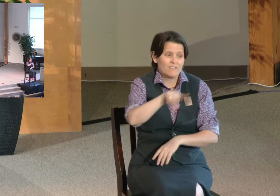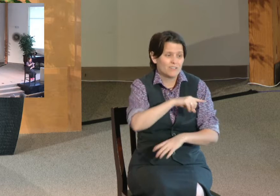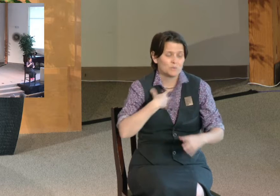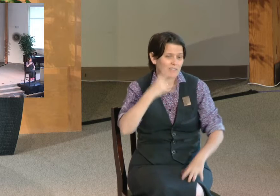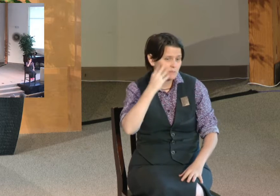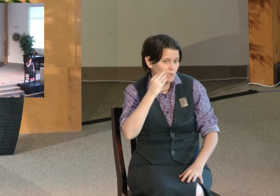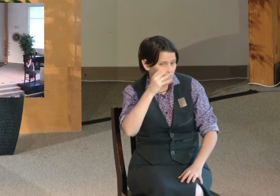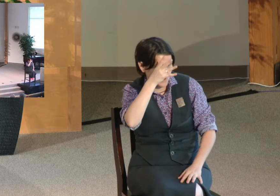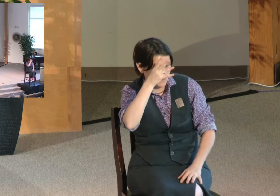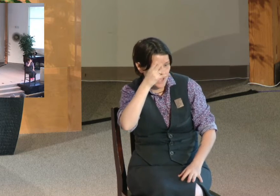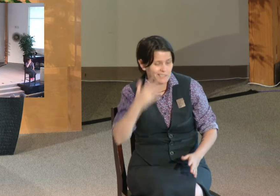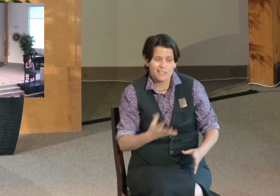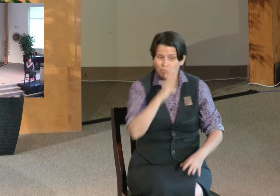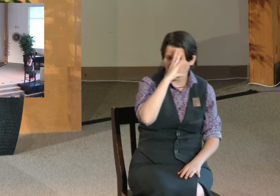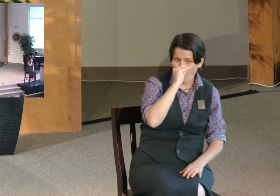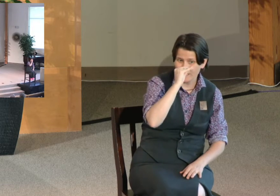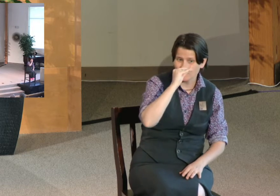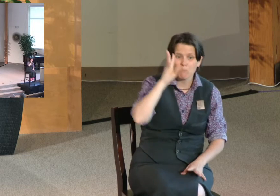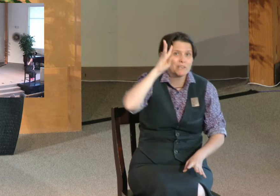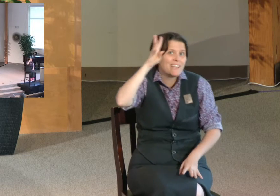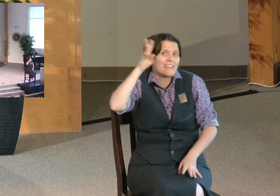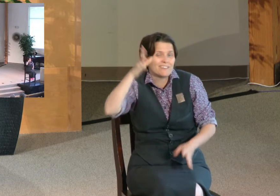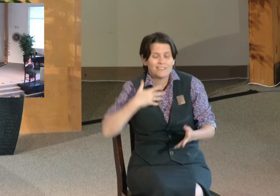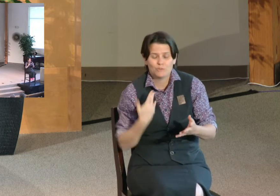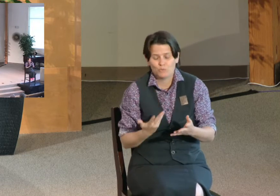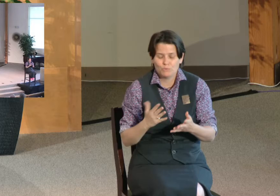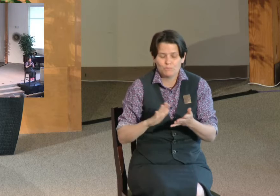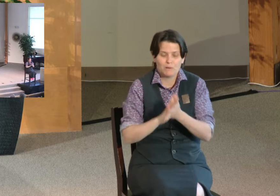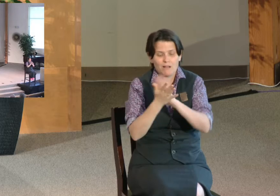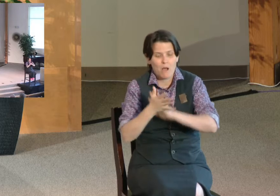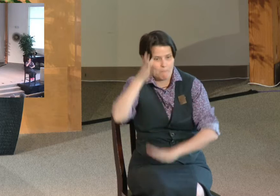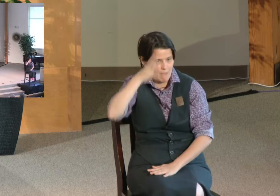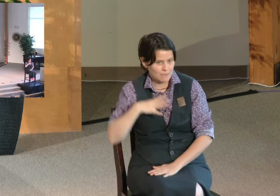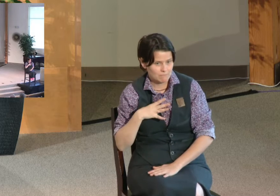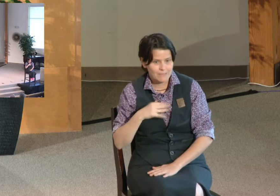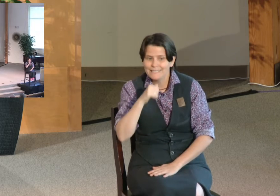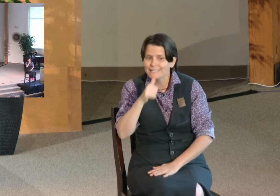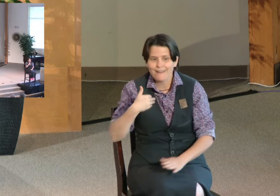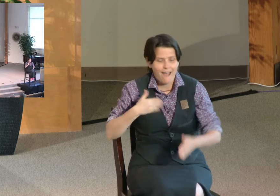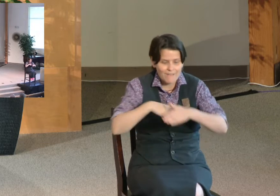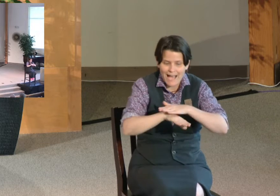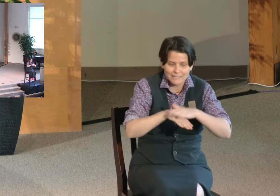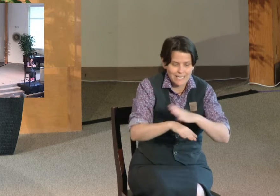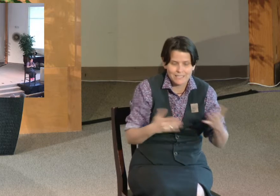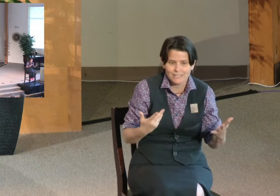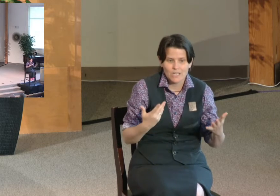mentors or models that would support them. My dad, he was the embodiment of the lover